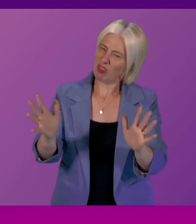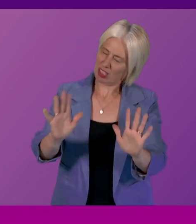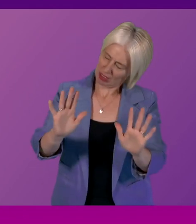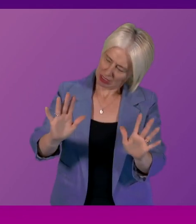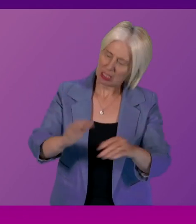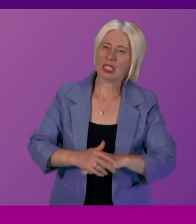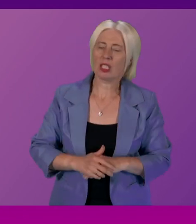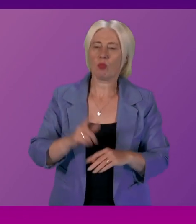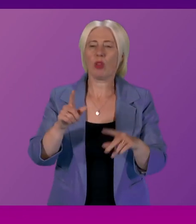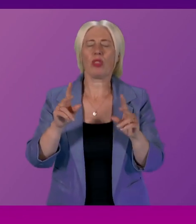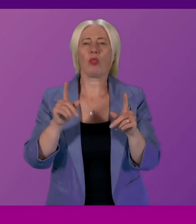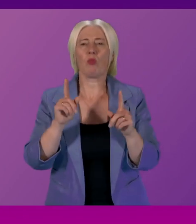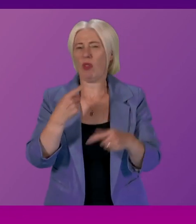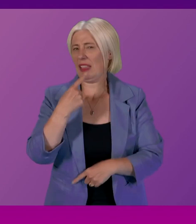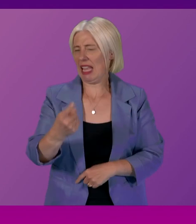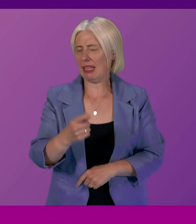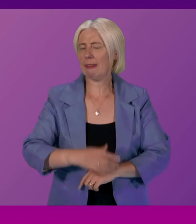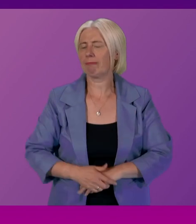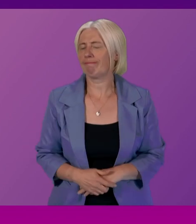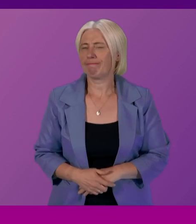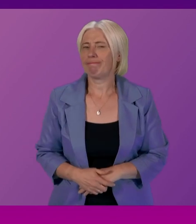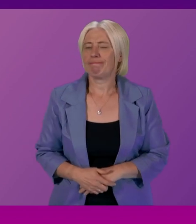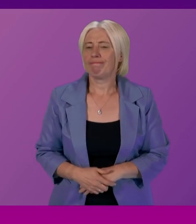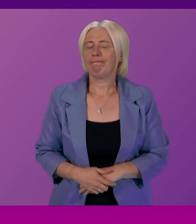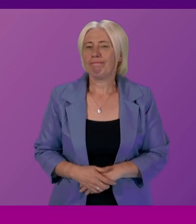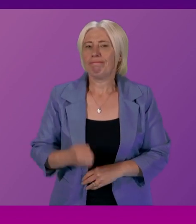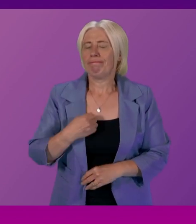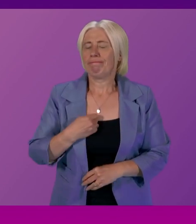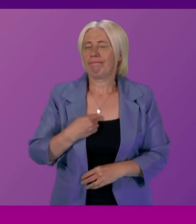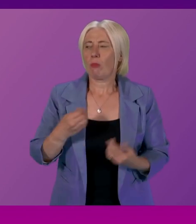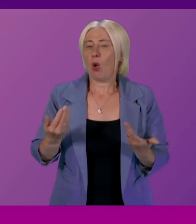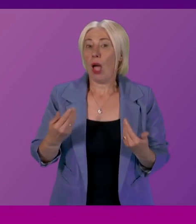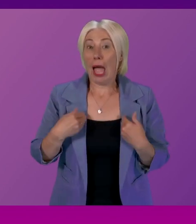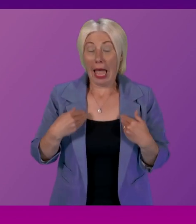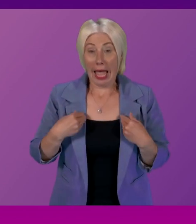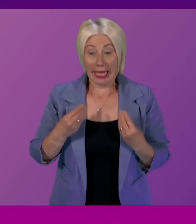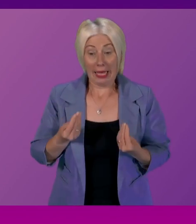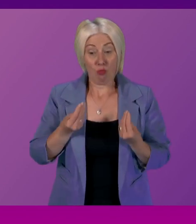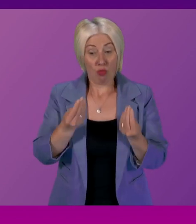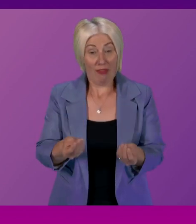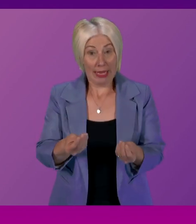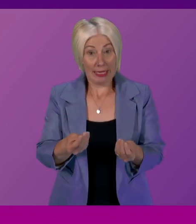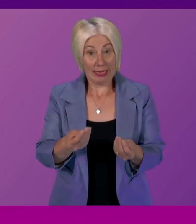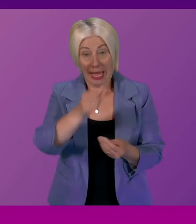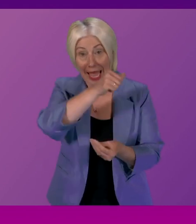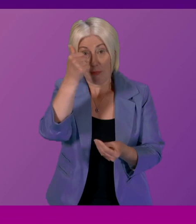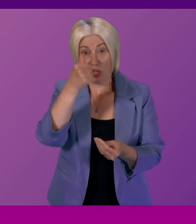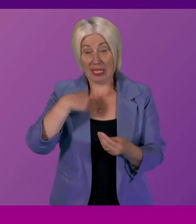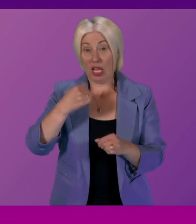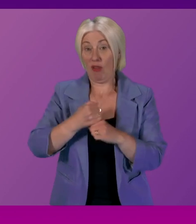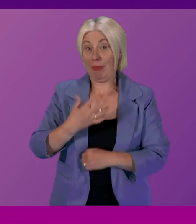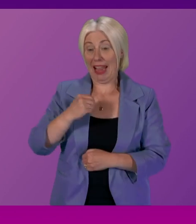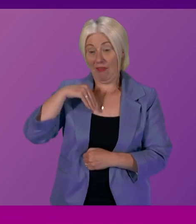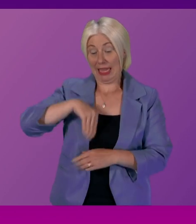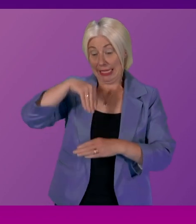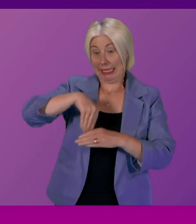that quote is that where we can provide the expertise within government we absolutely will seek to